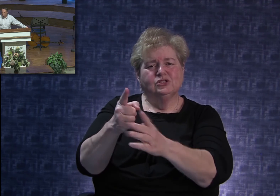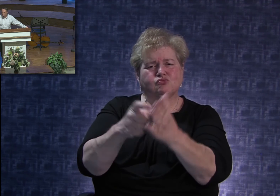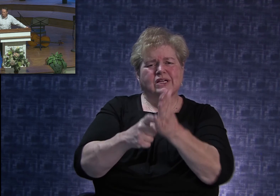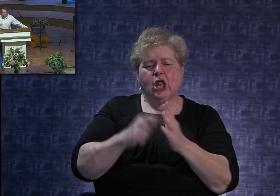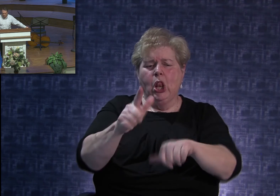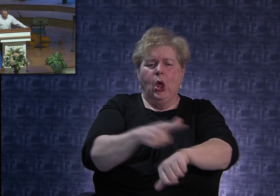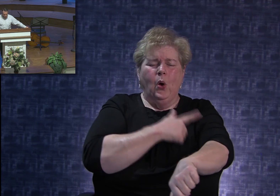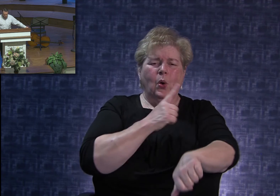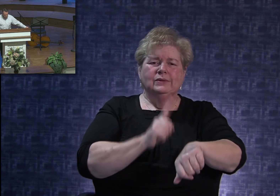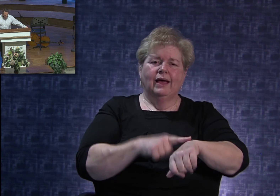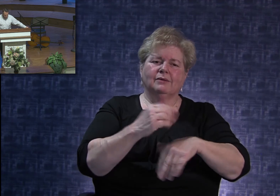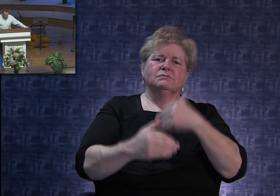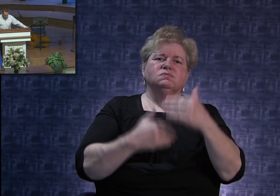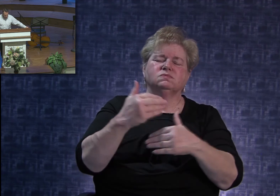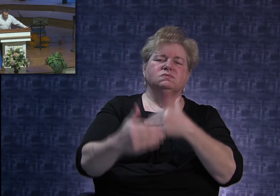to mature.